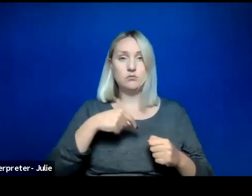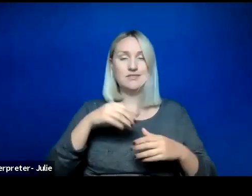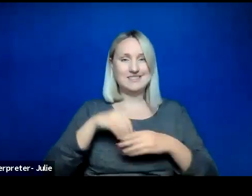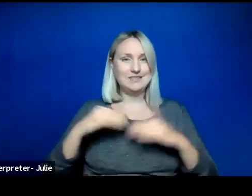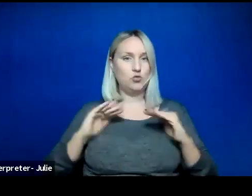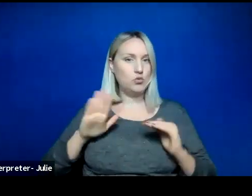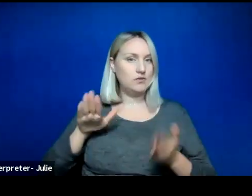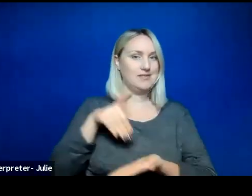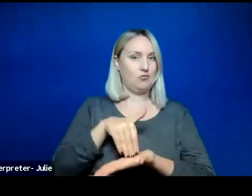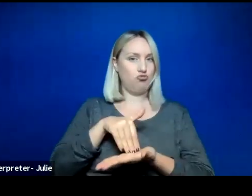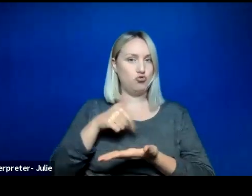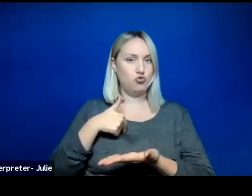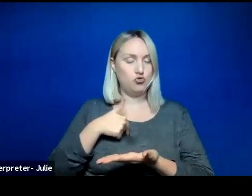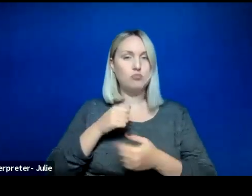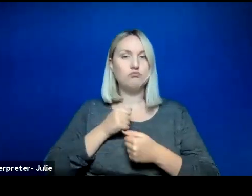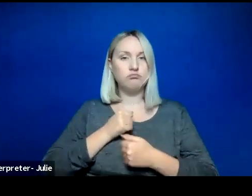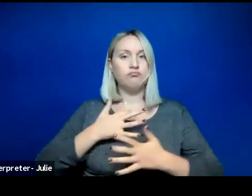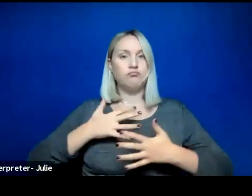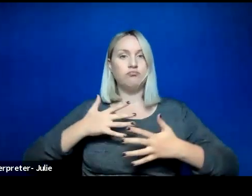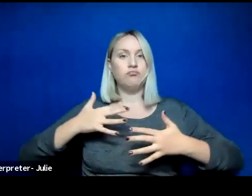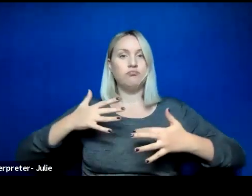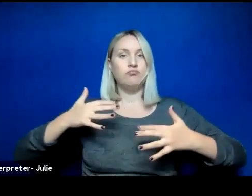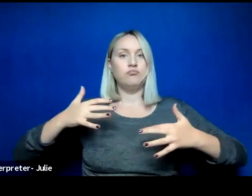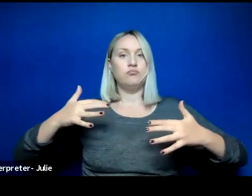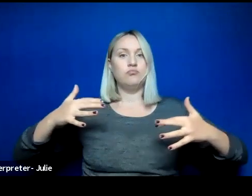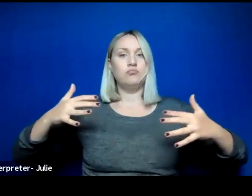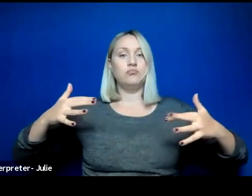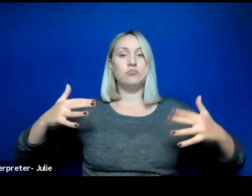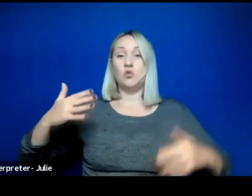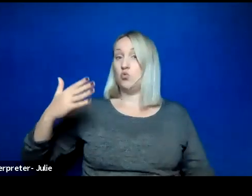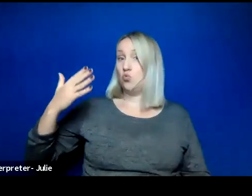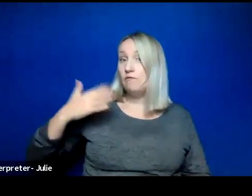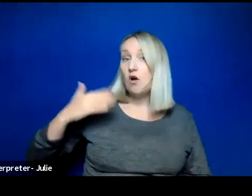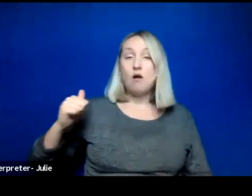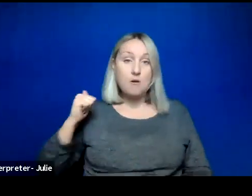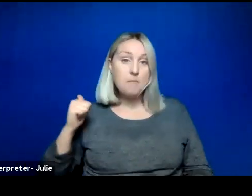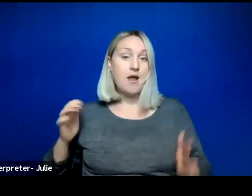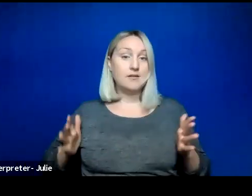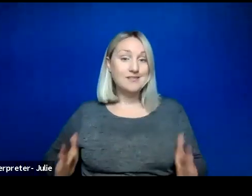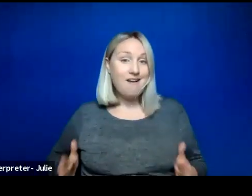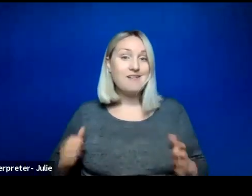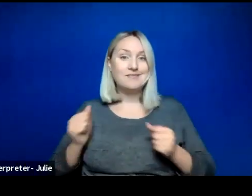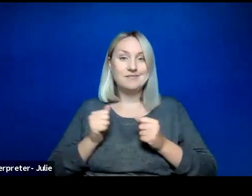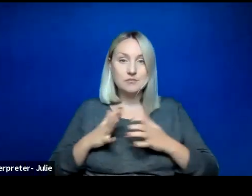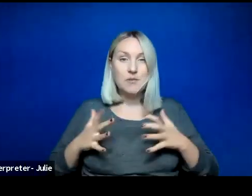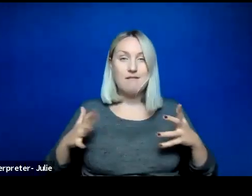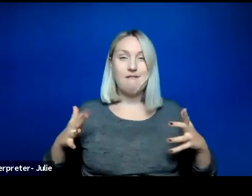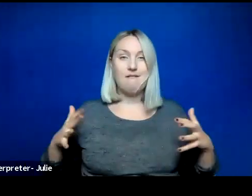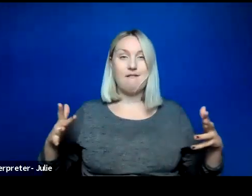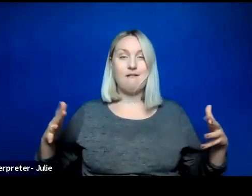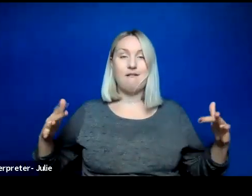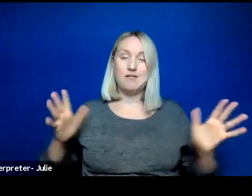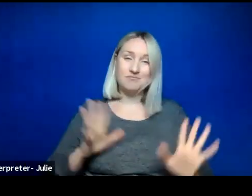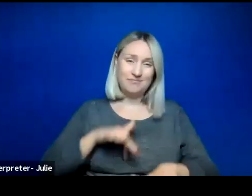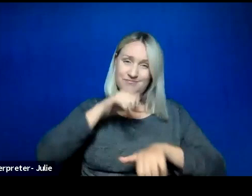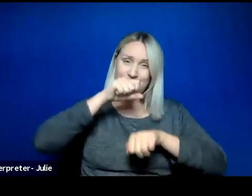the center line. Again, breathe into the front, the back, and the sides, expanding out, taking up